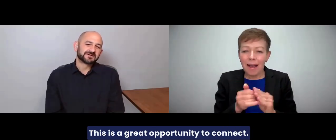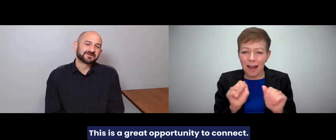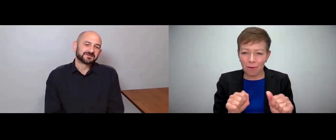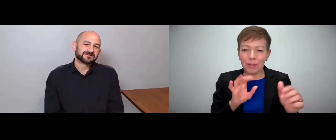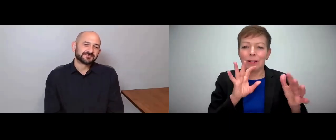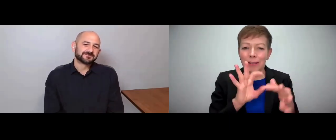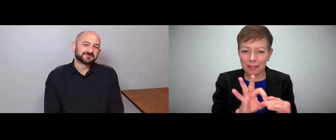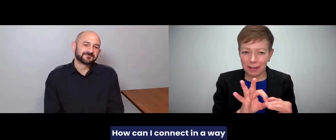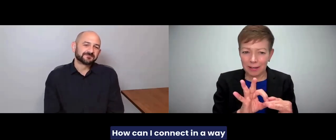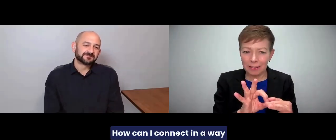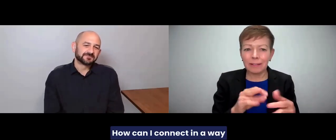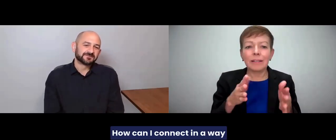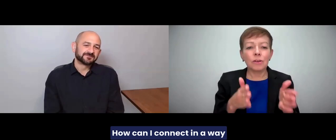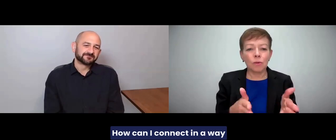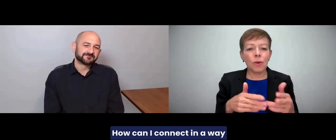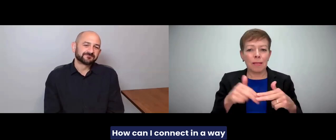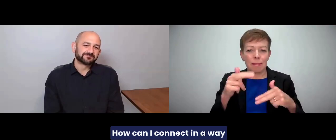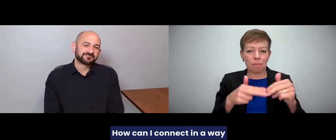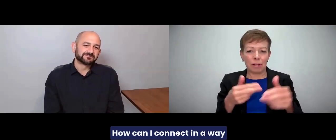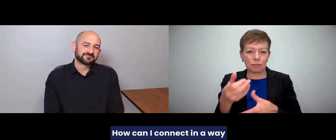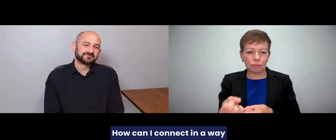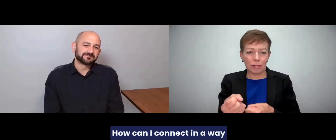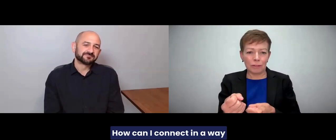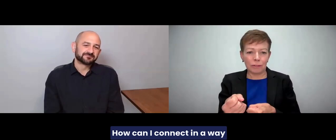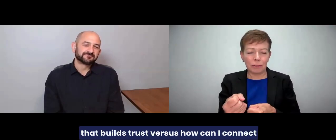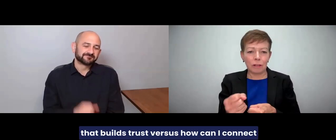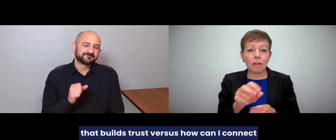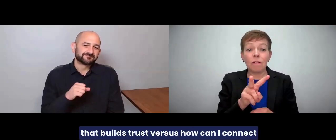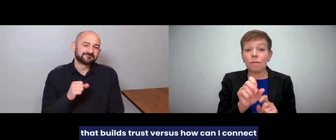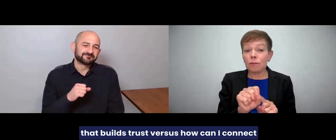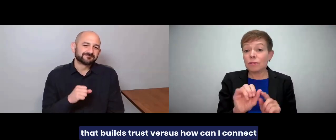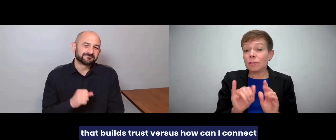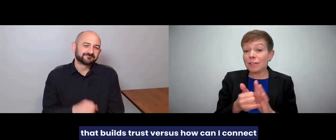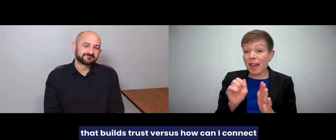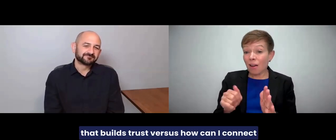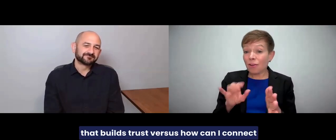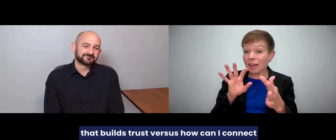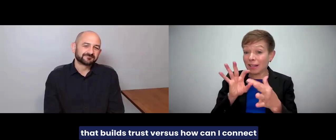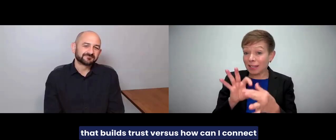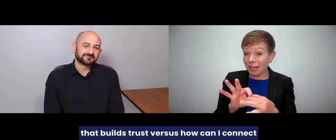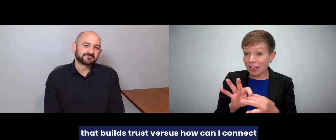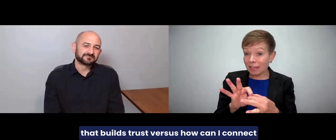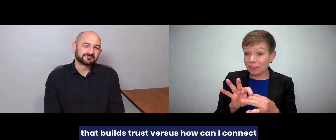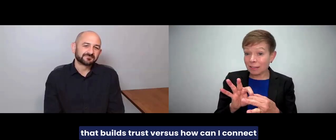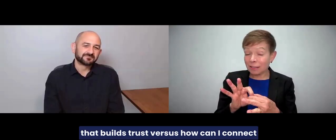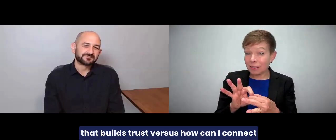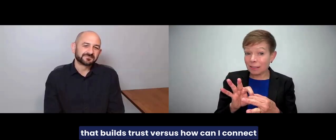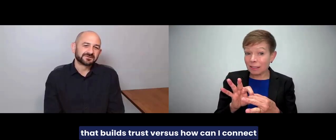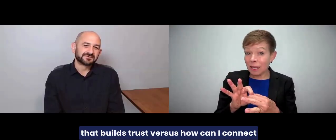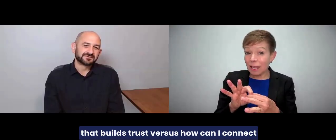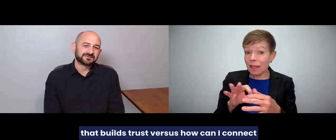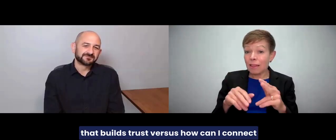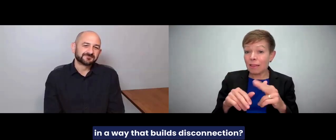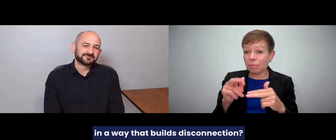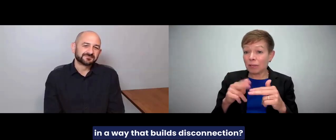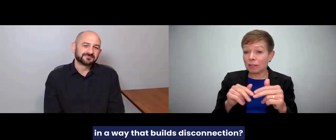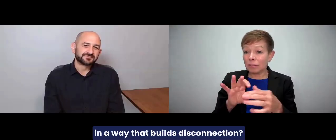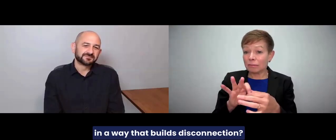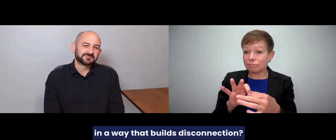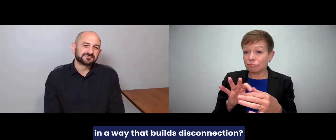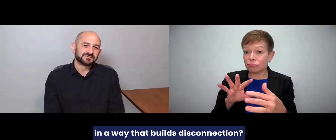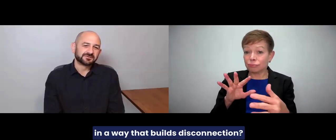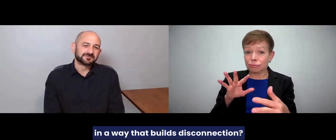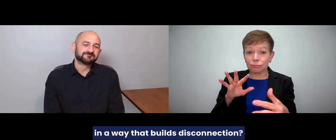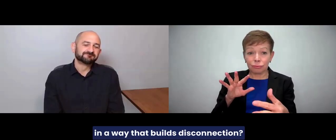to connect. How can I connect in a way that builds trust versus how can I connect in a